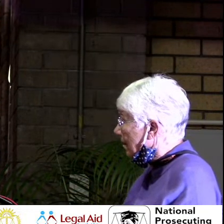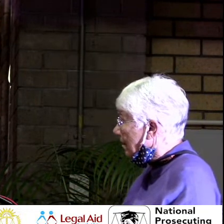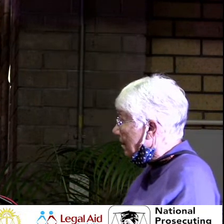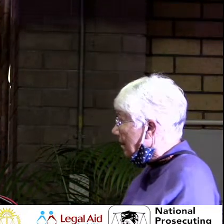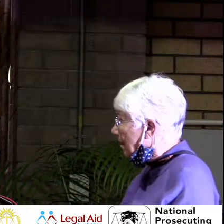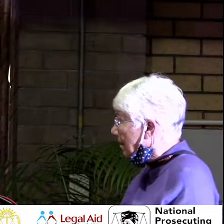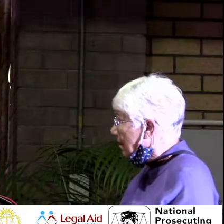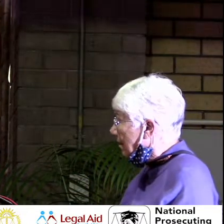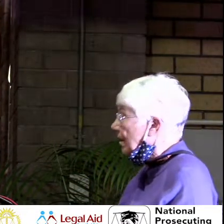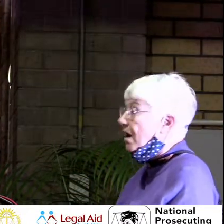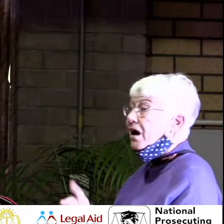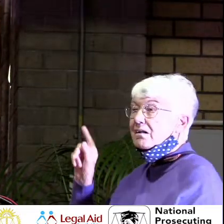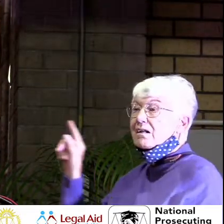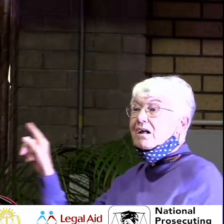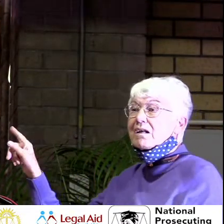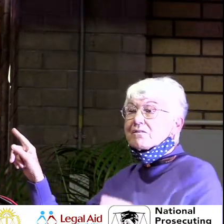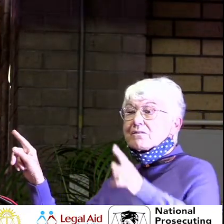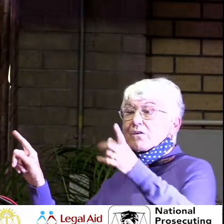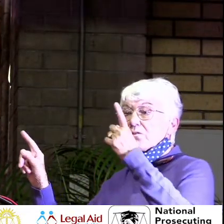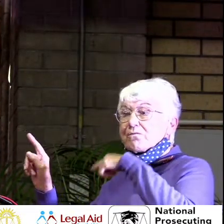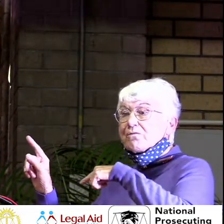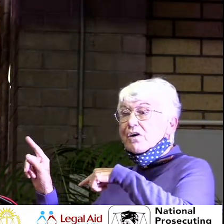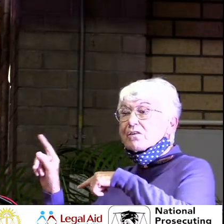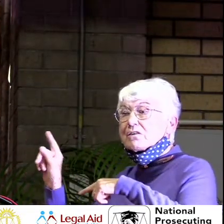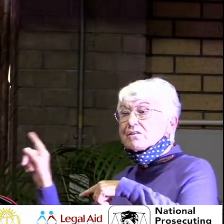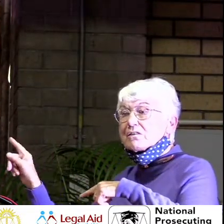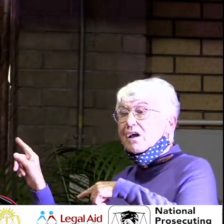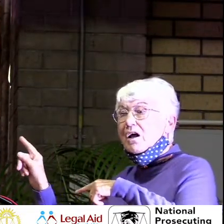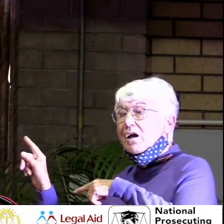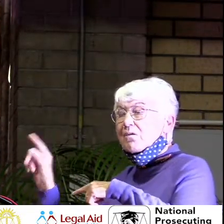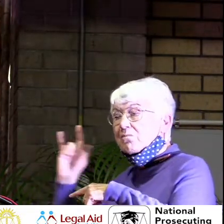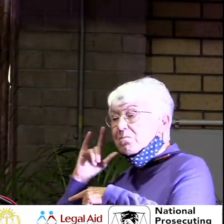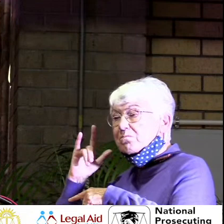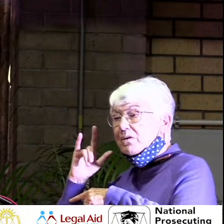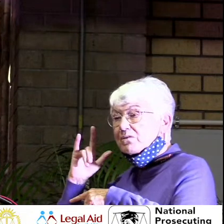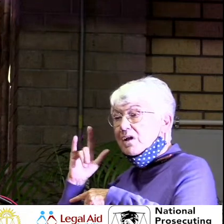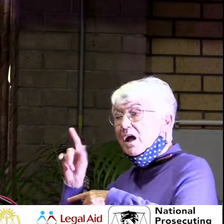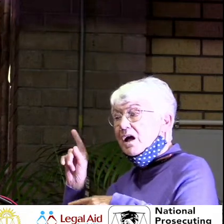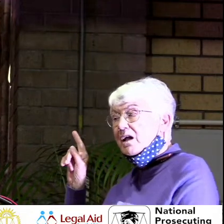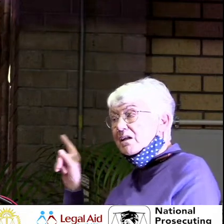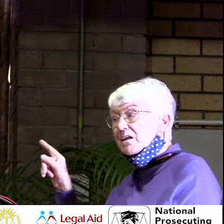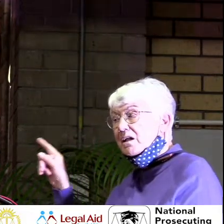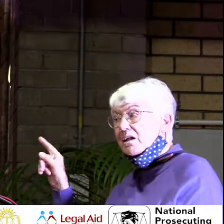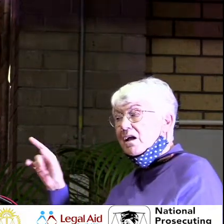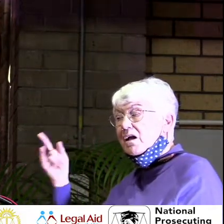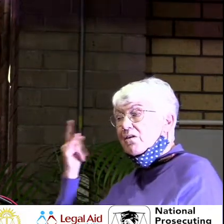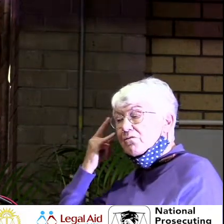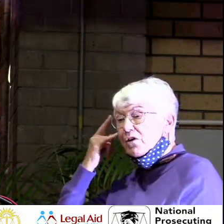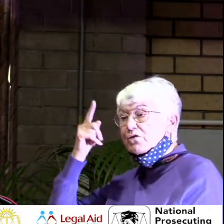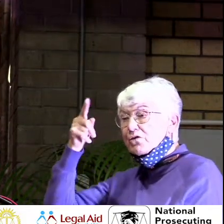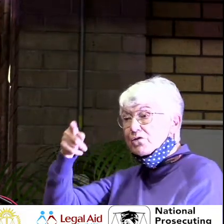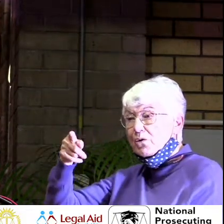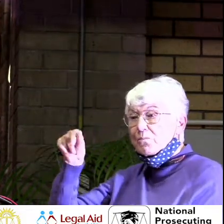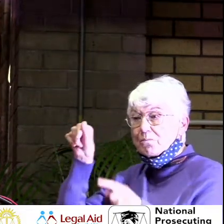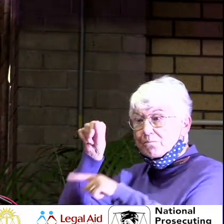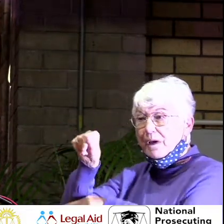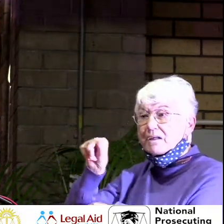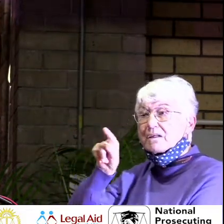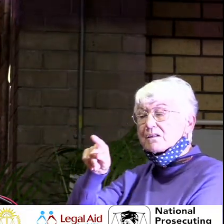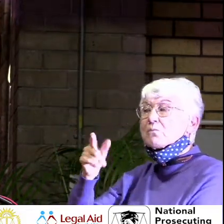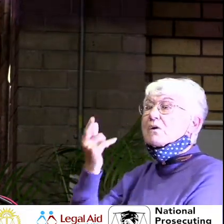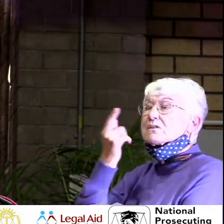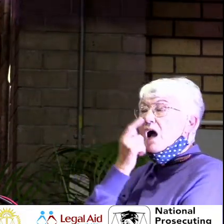up because it's a state phone. Okay, you can try that.